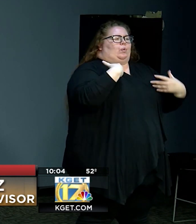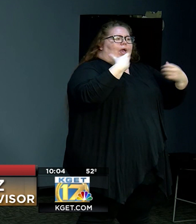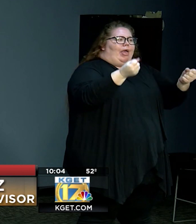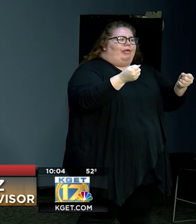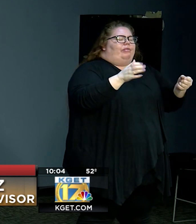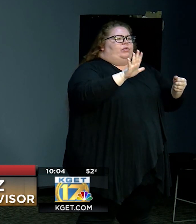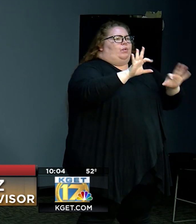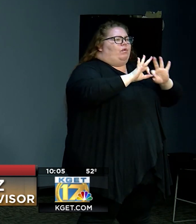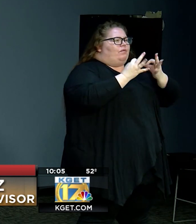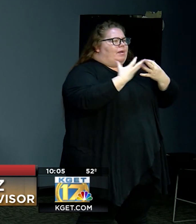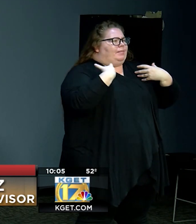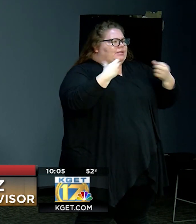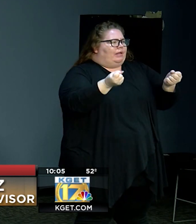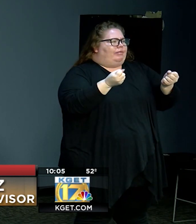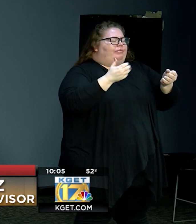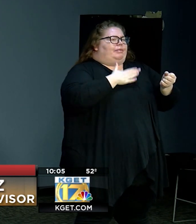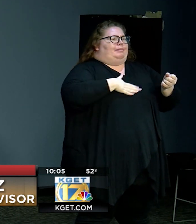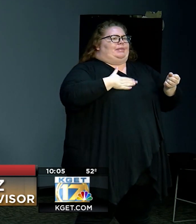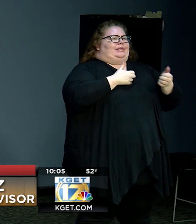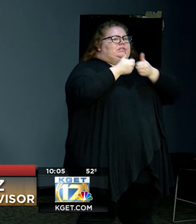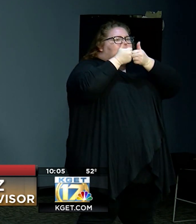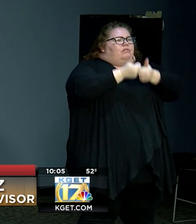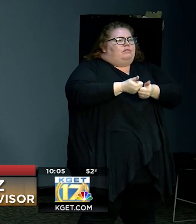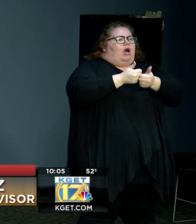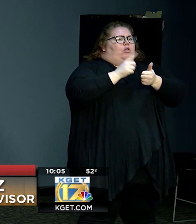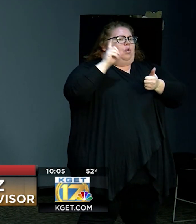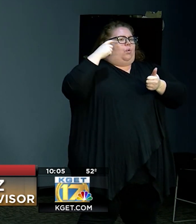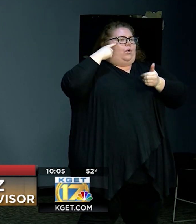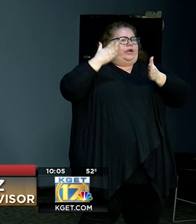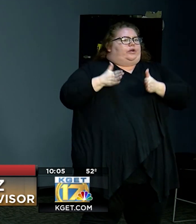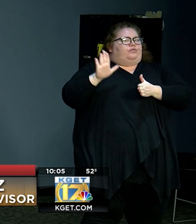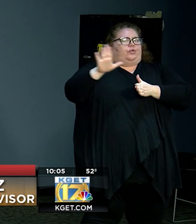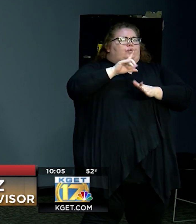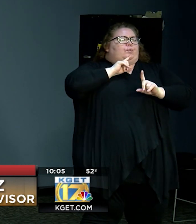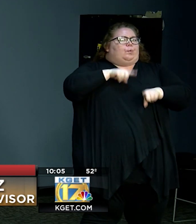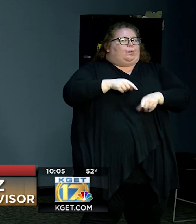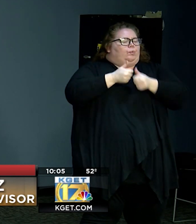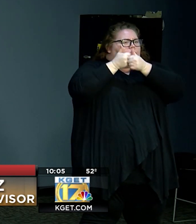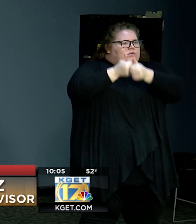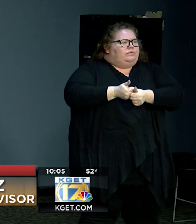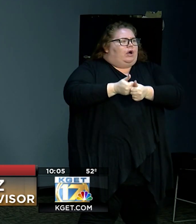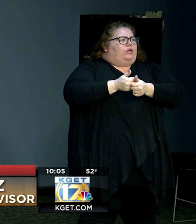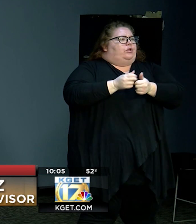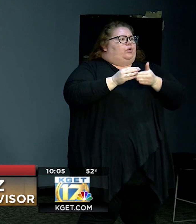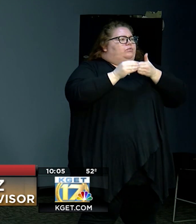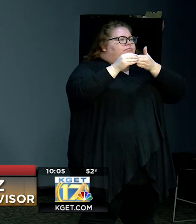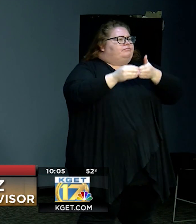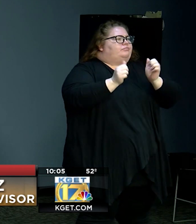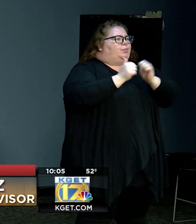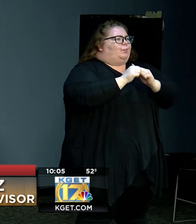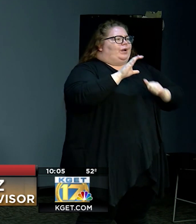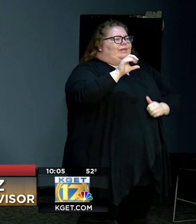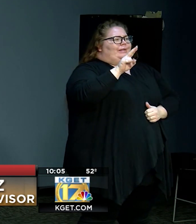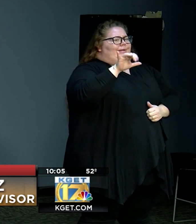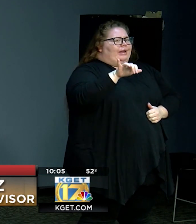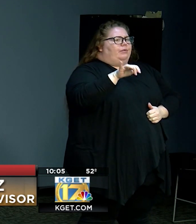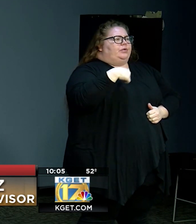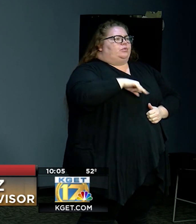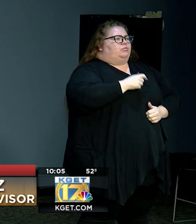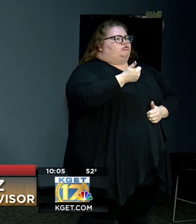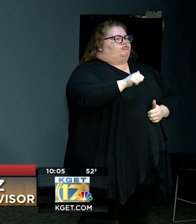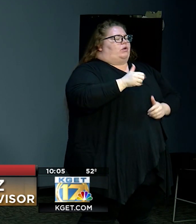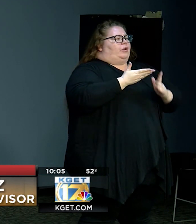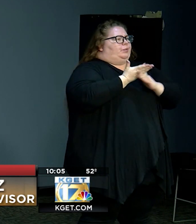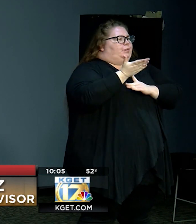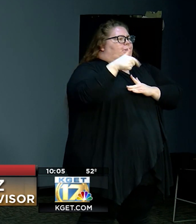family. Please follow closely the orders of the governor and, of course, the direction of the county as we can get through this